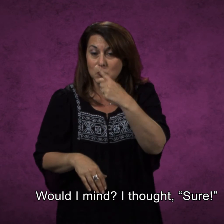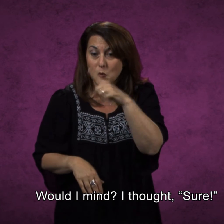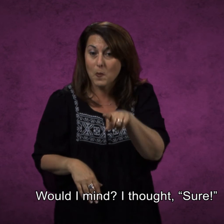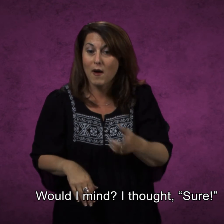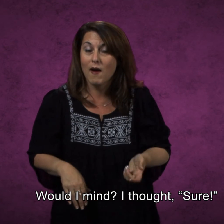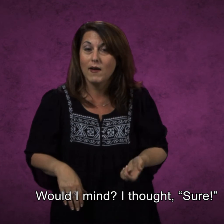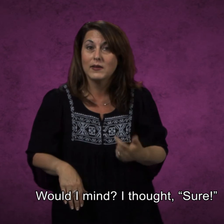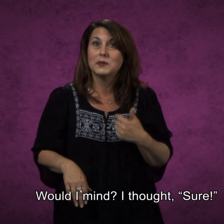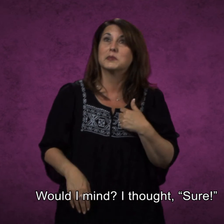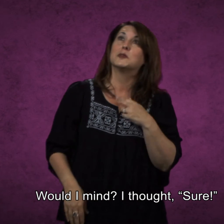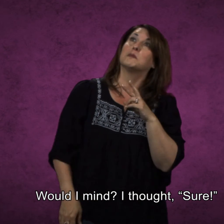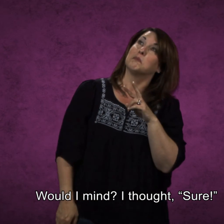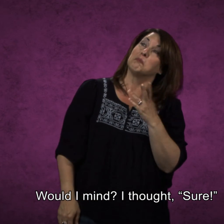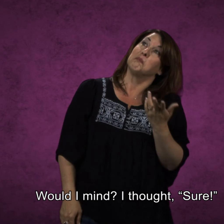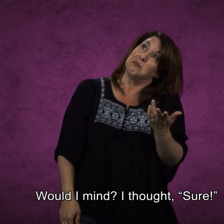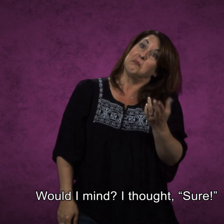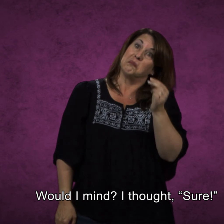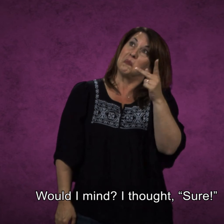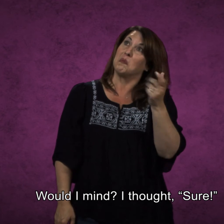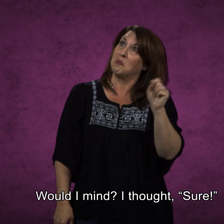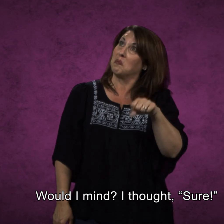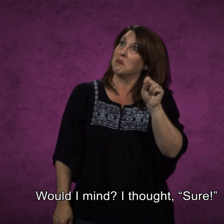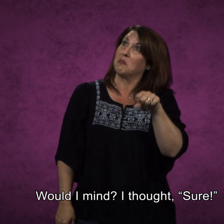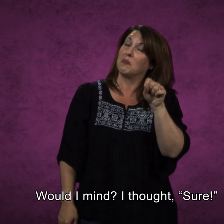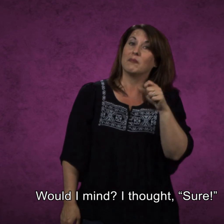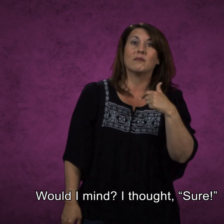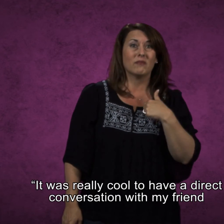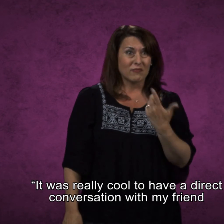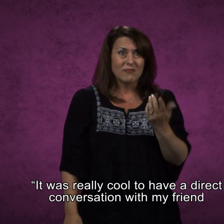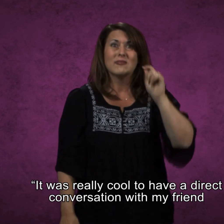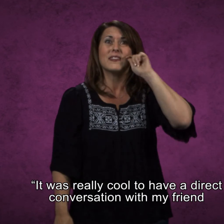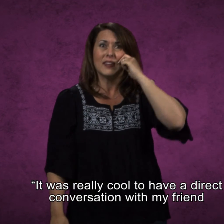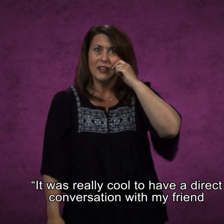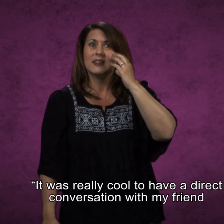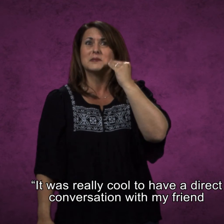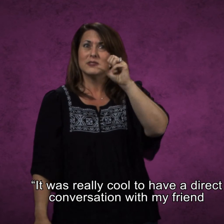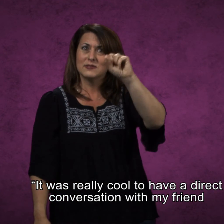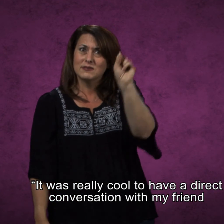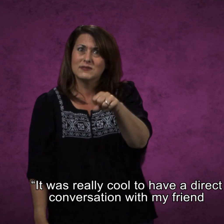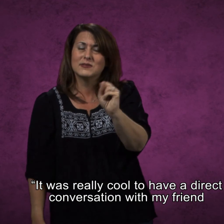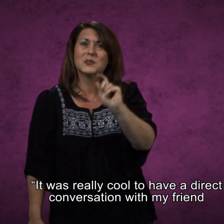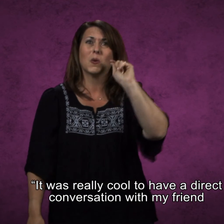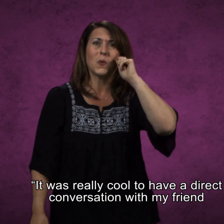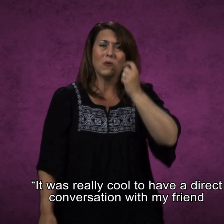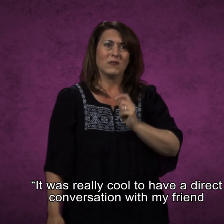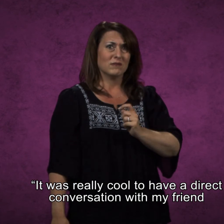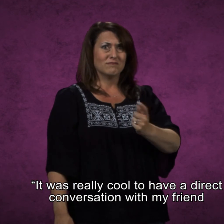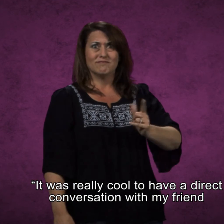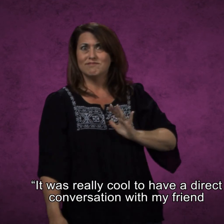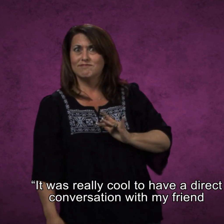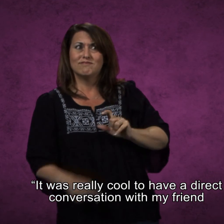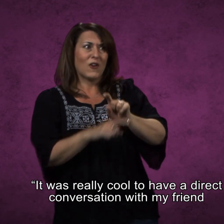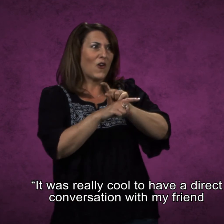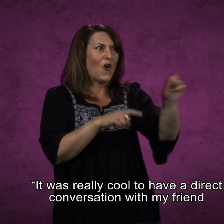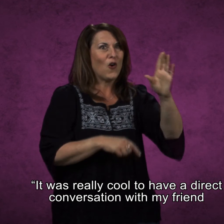Would I mind? I thought, sure. It was really cool to have a direct conversation with my friend.